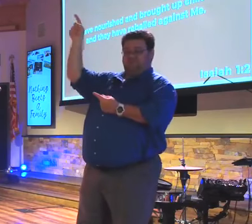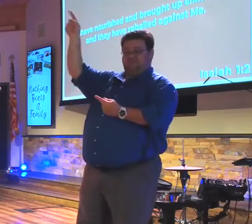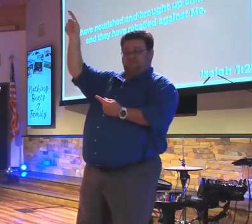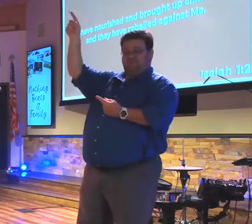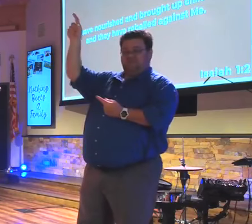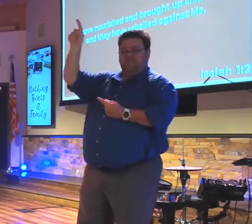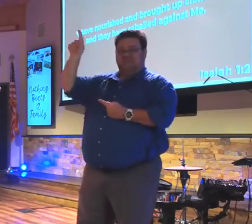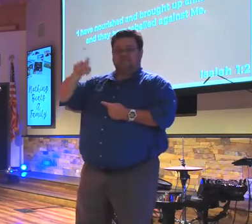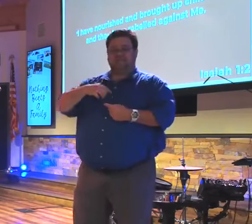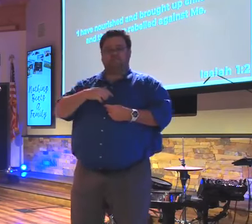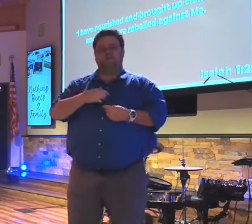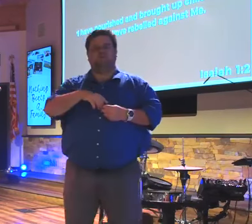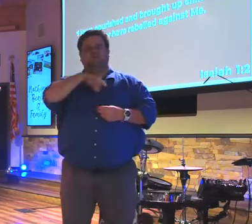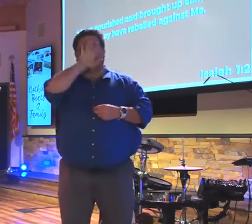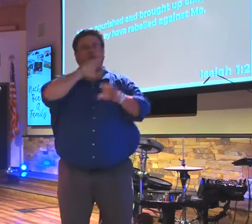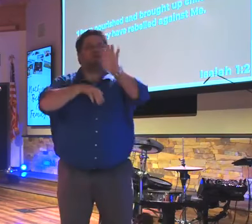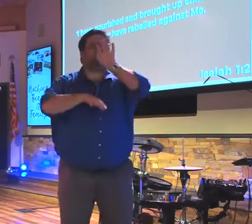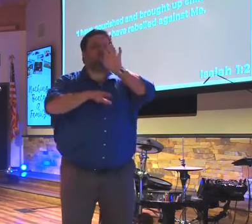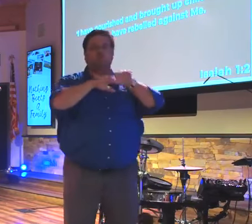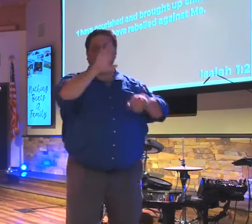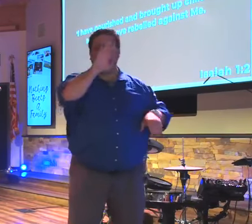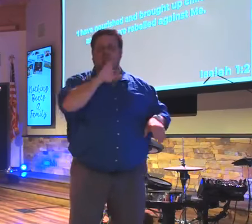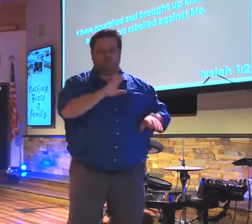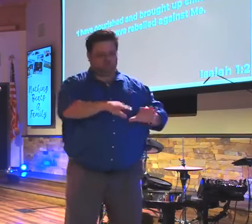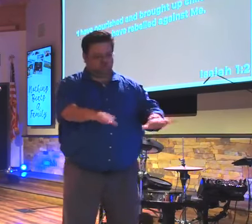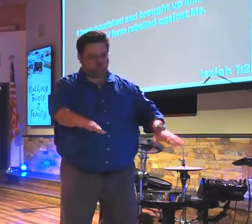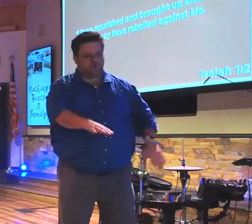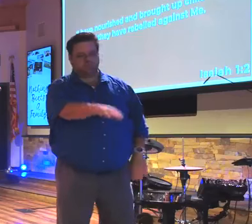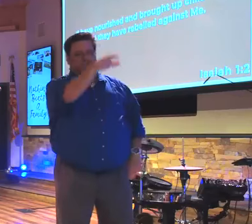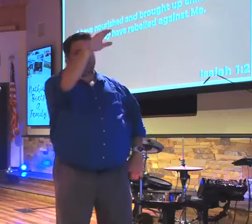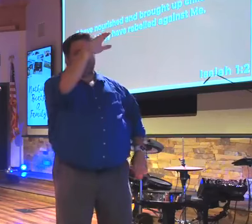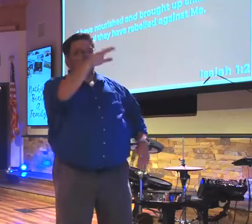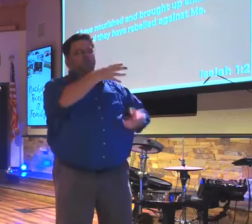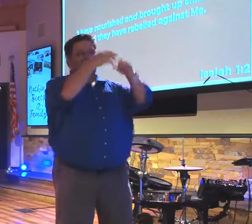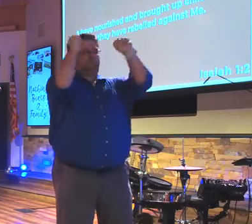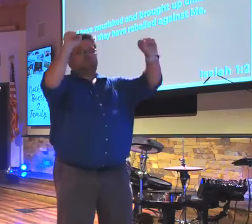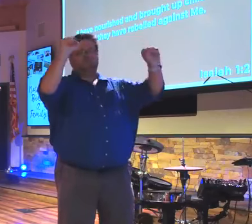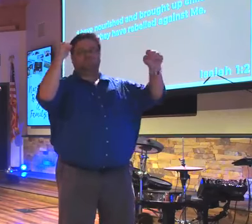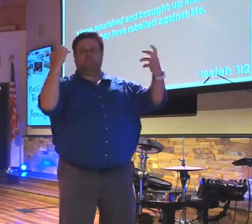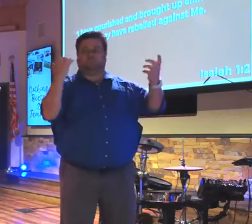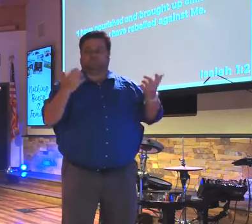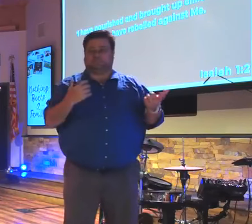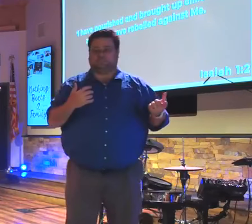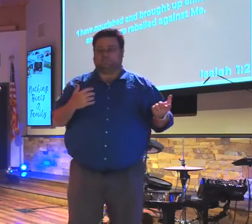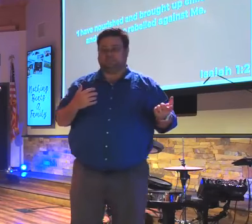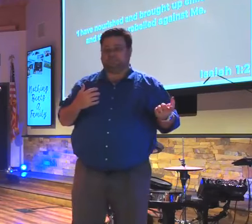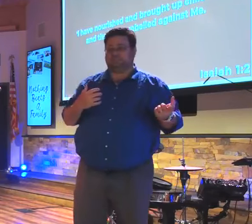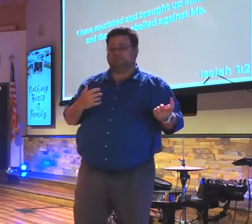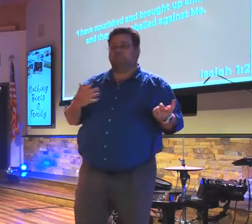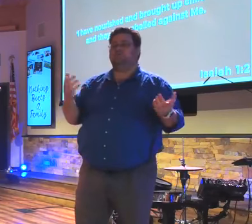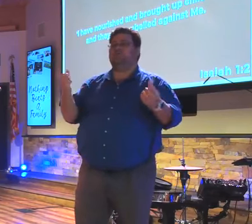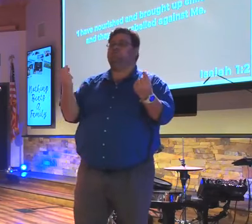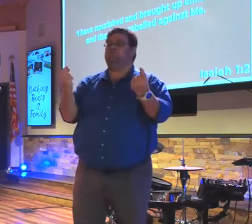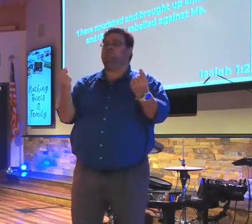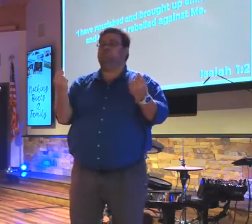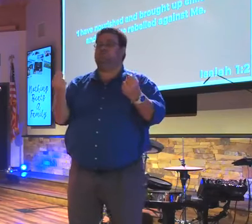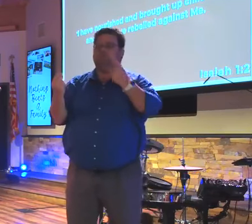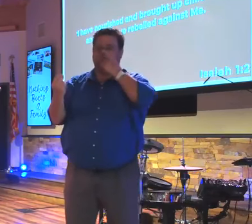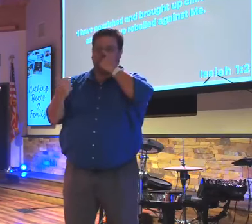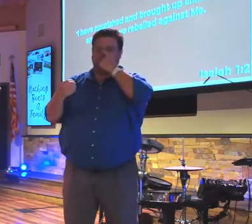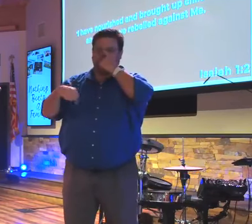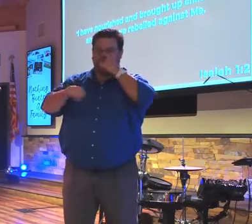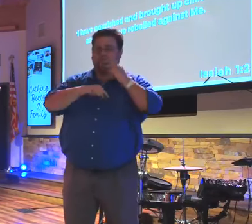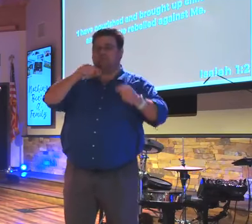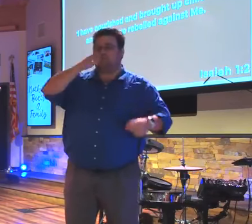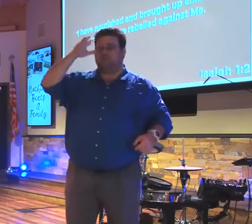frustrated. Because he said, I brought up kids and they rebelled against me. So what do we do as parents? Well, we provide to the best of our